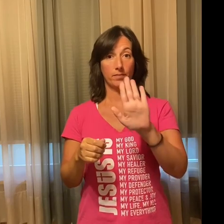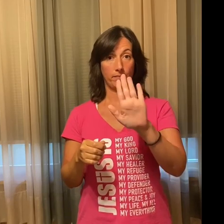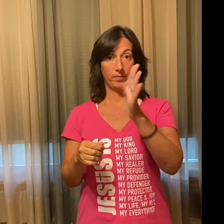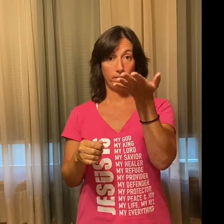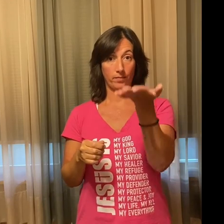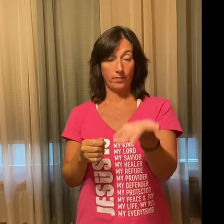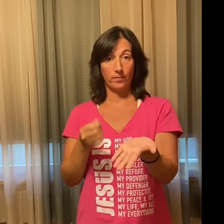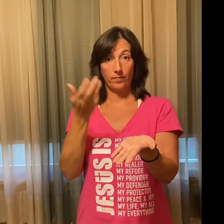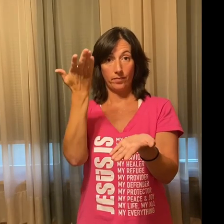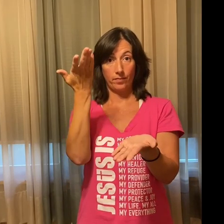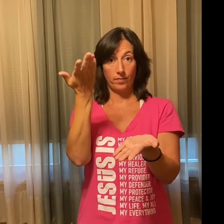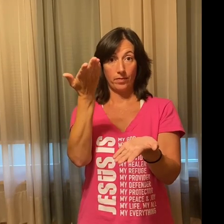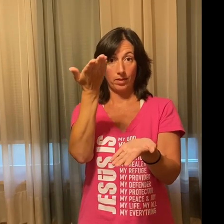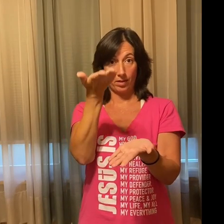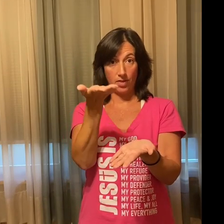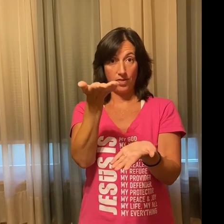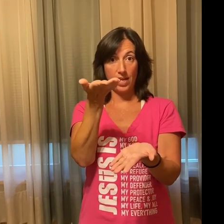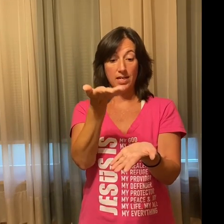things,